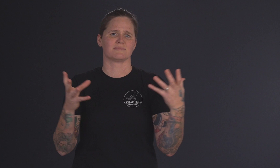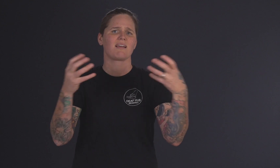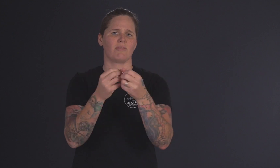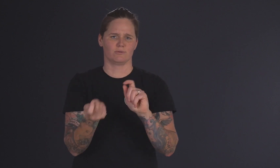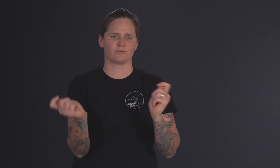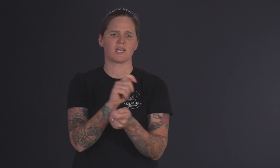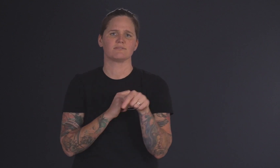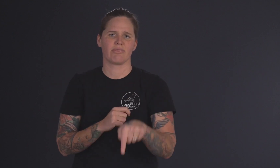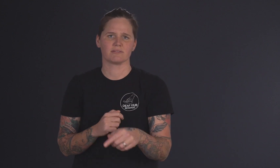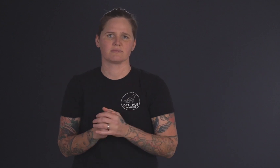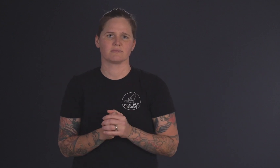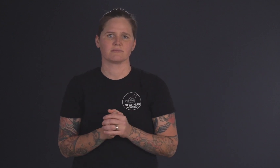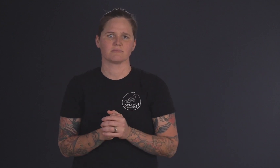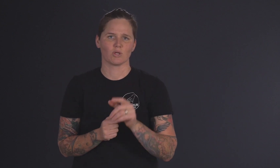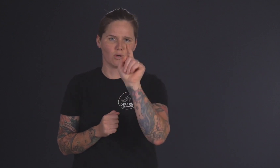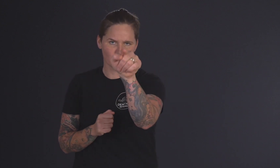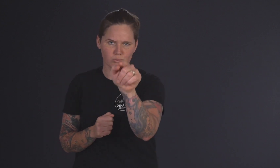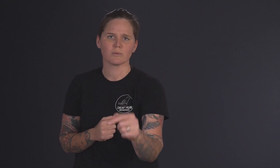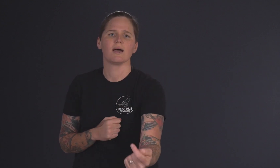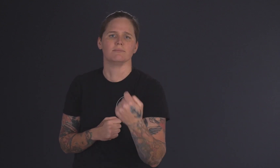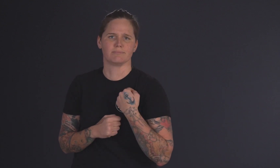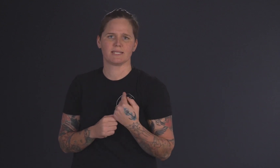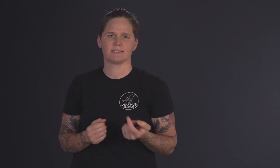make change? You